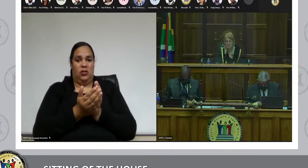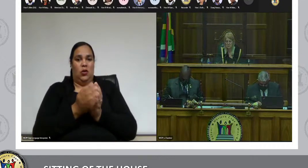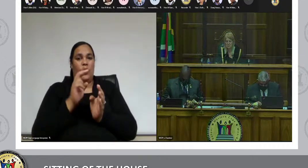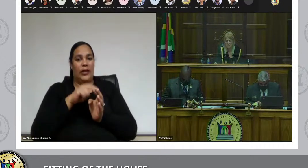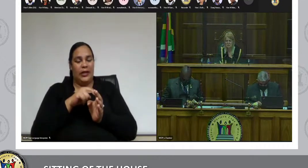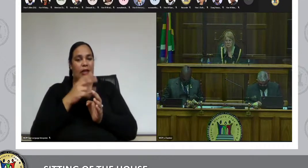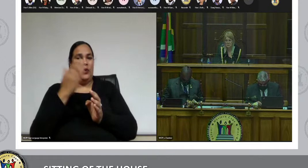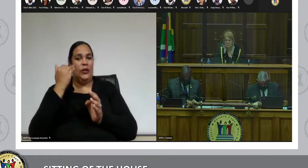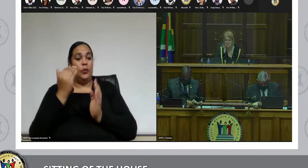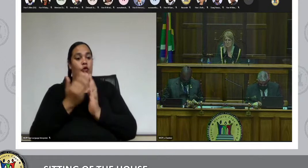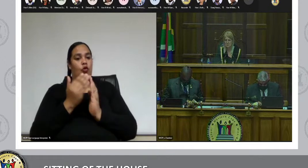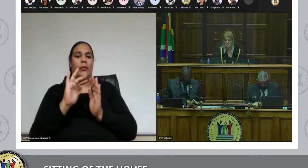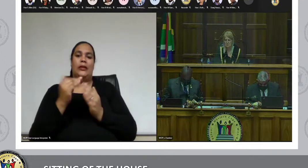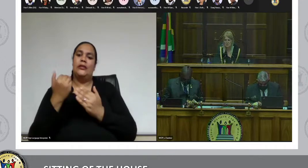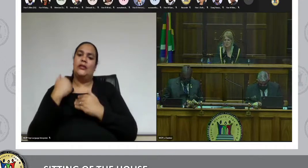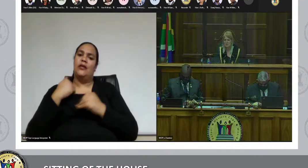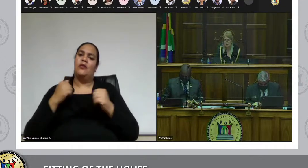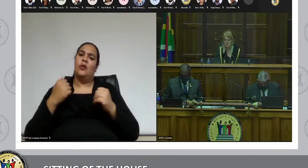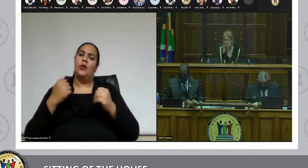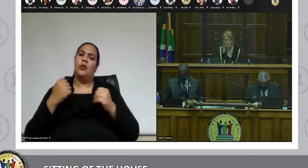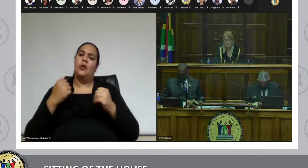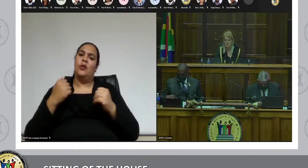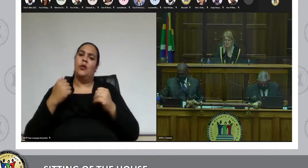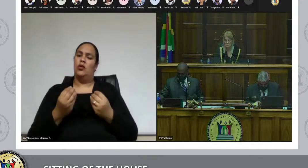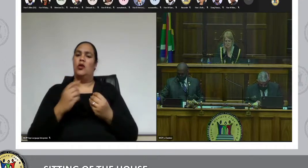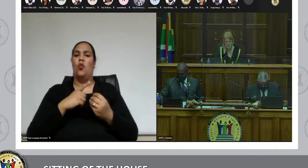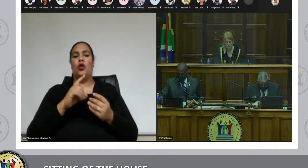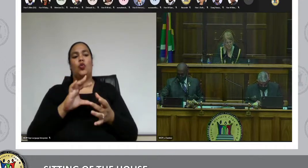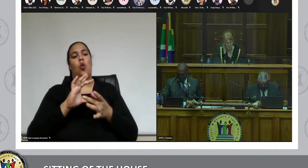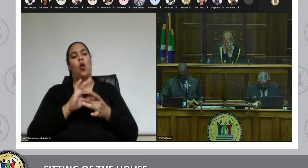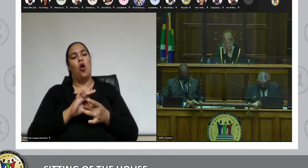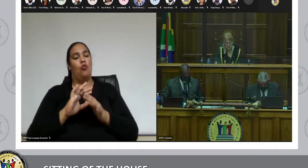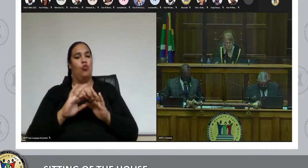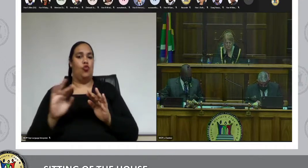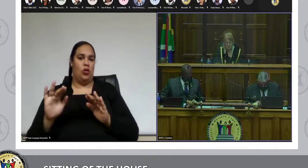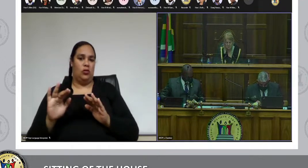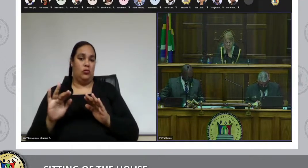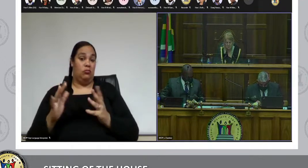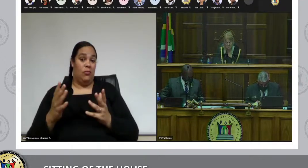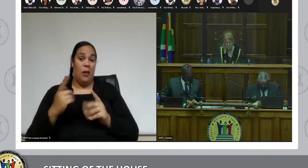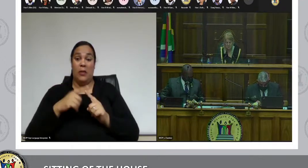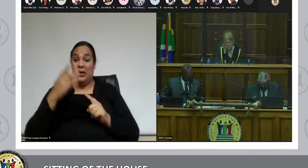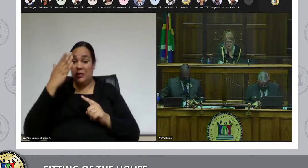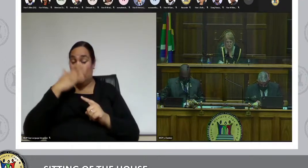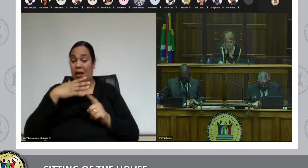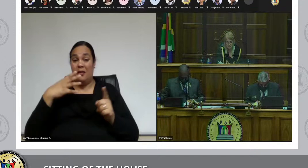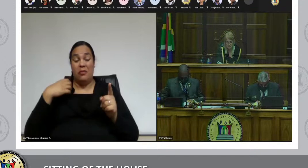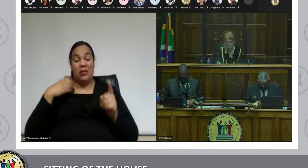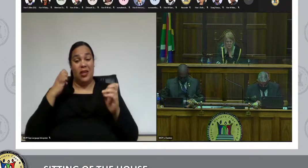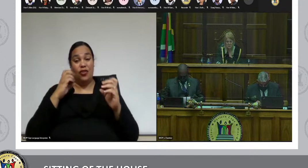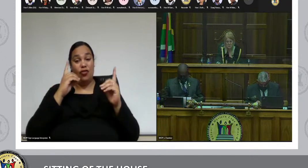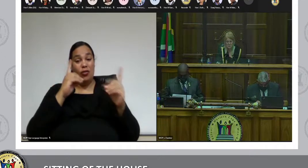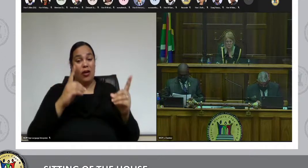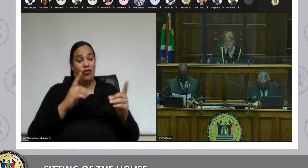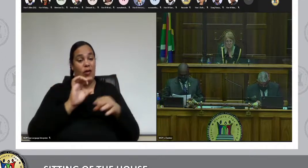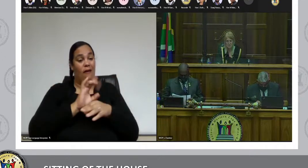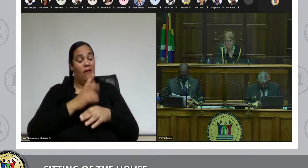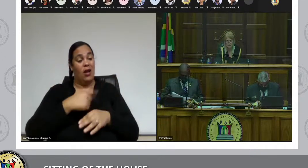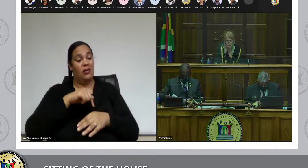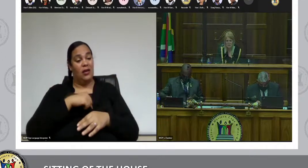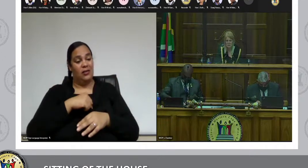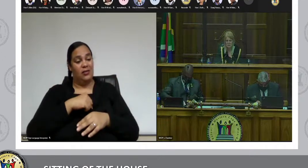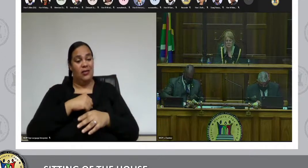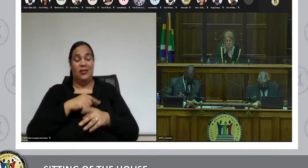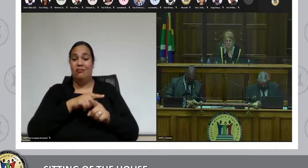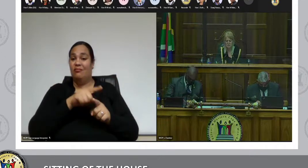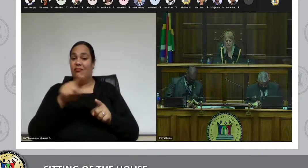least expect schools to be a safe space for children, as their homes are often not. Sadly, the Minister of Education recently advised us that across